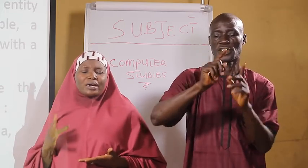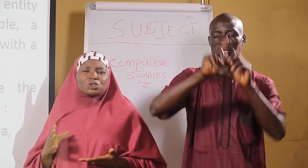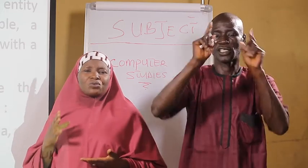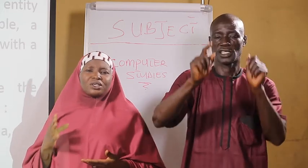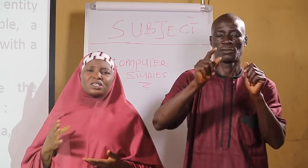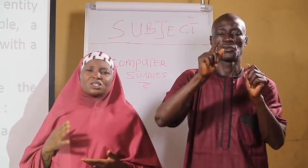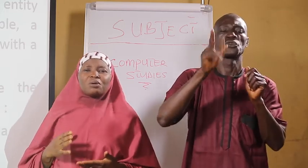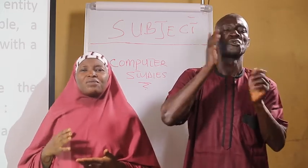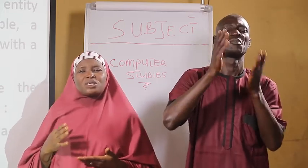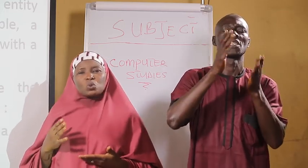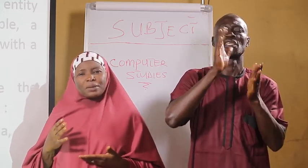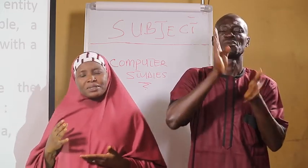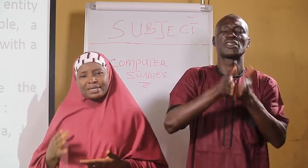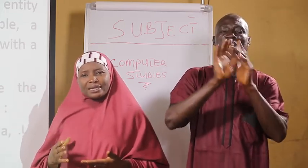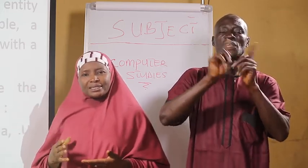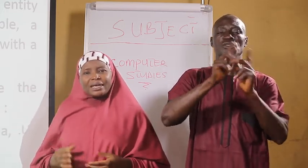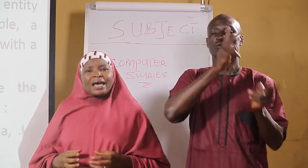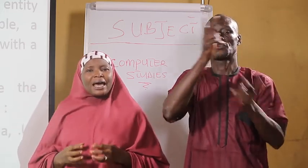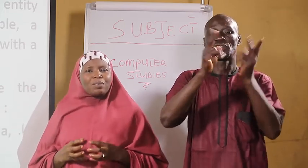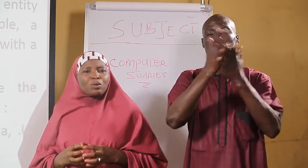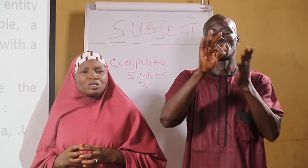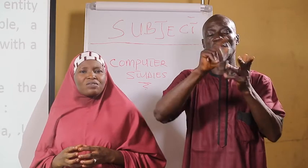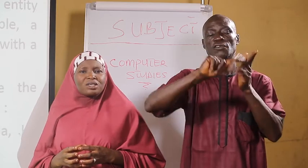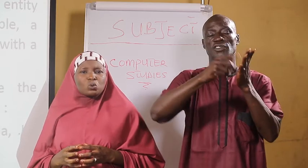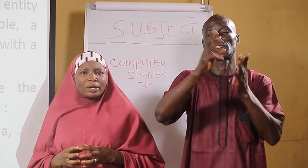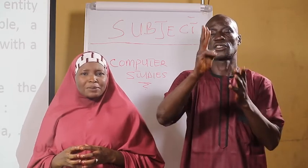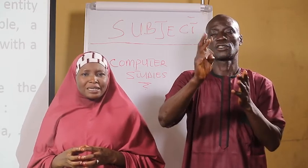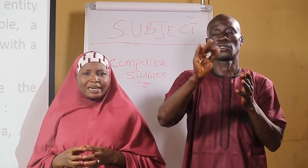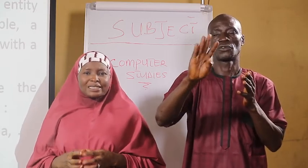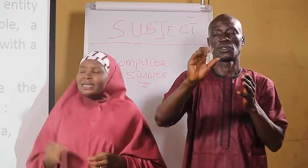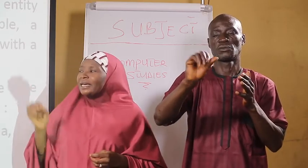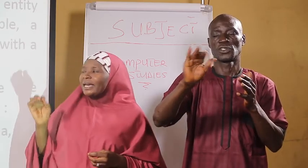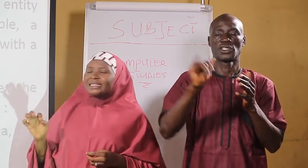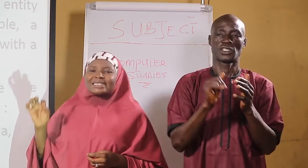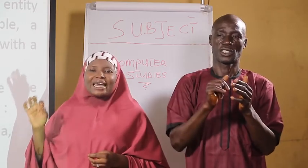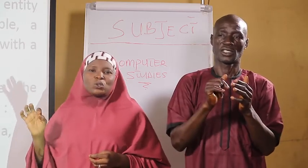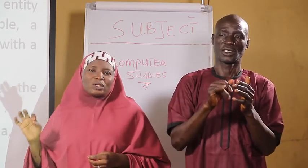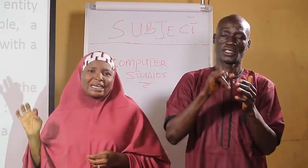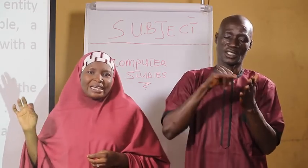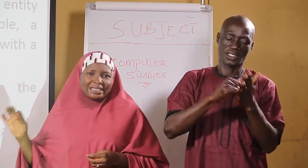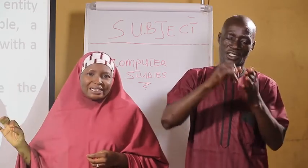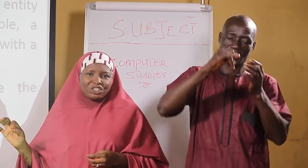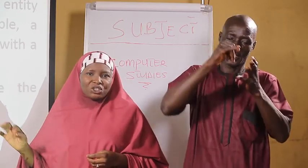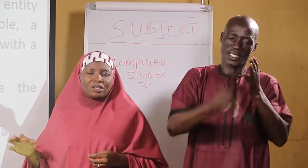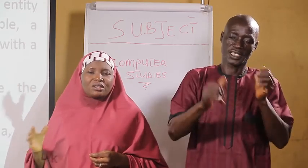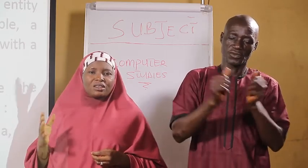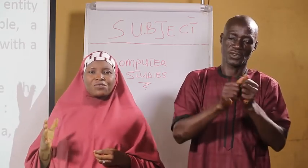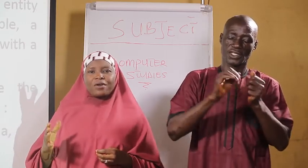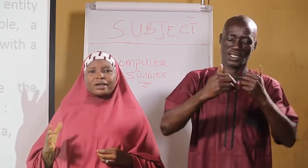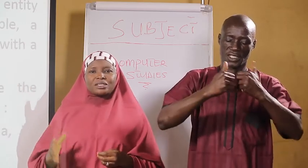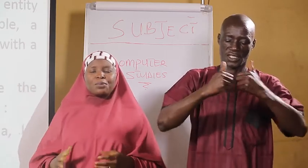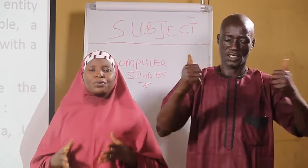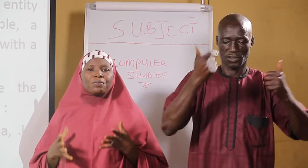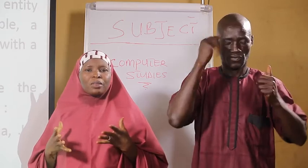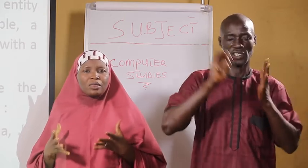you are asked to visit some of these websites. And most of these websites, it ends with an extension. Take,